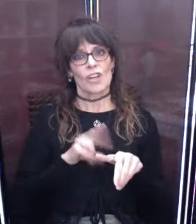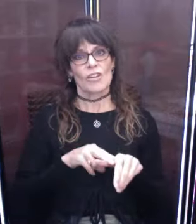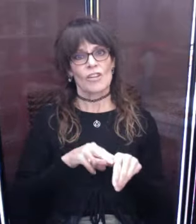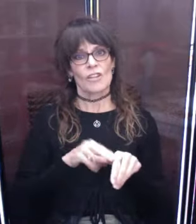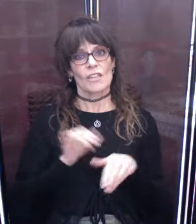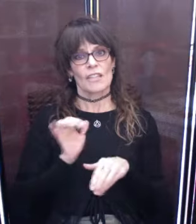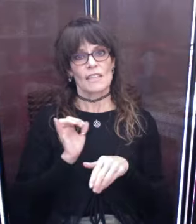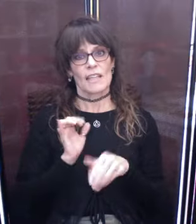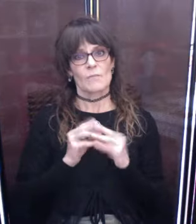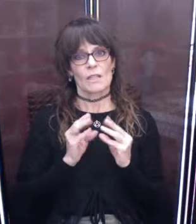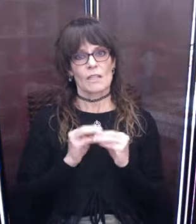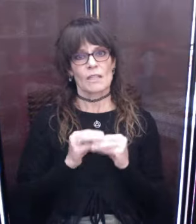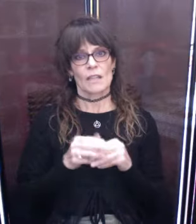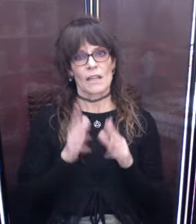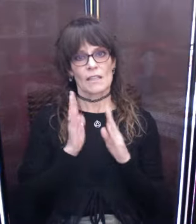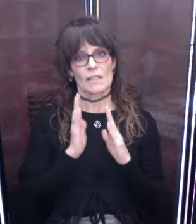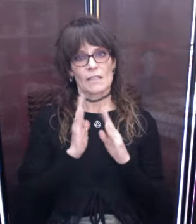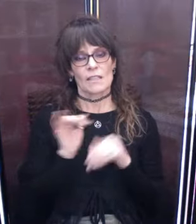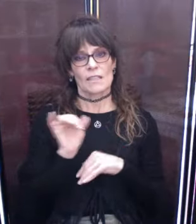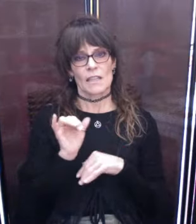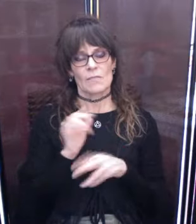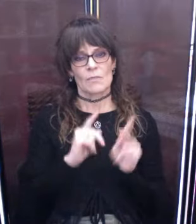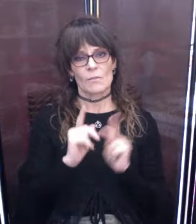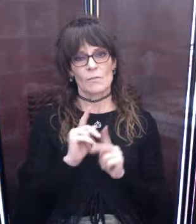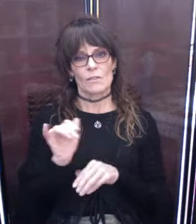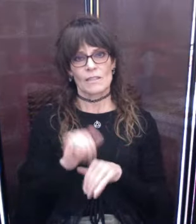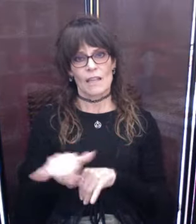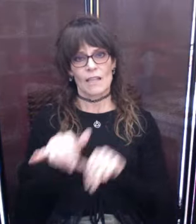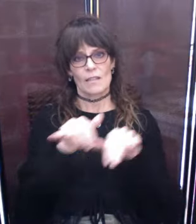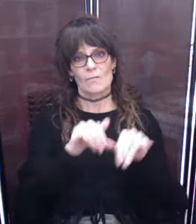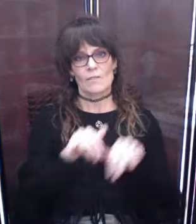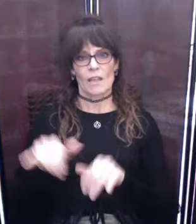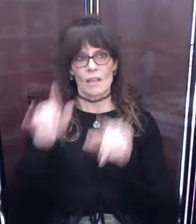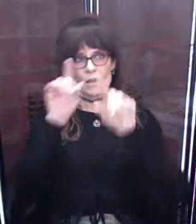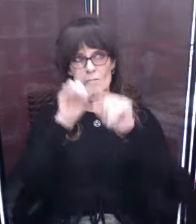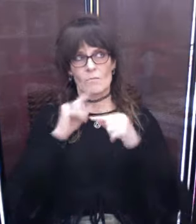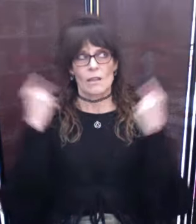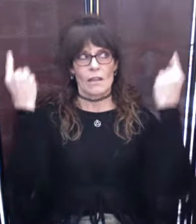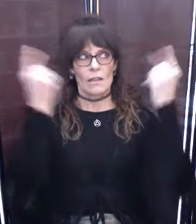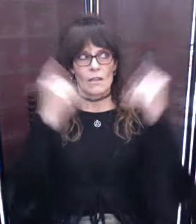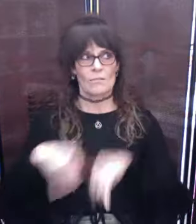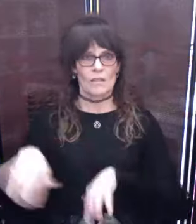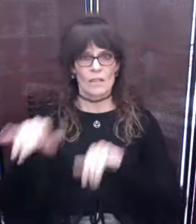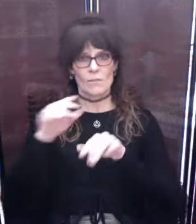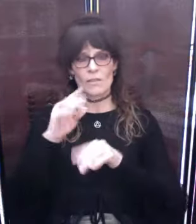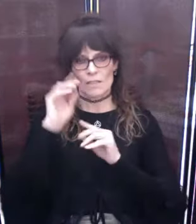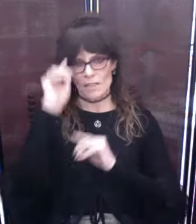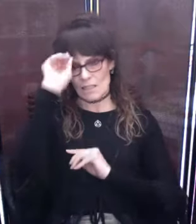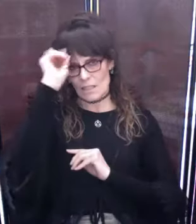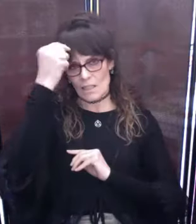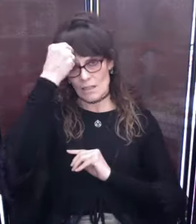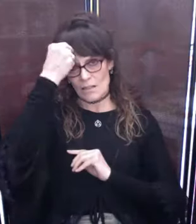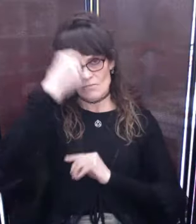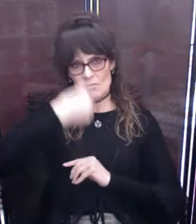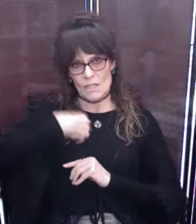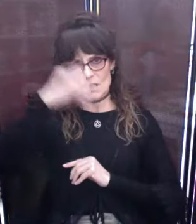and listen to the same people say the same thing. And I say the same thing. And they're getting sick of me and I'm getting sick of them. And every once in a while, a newcomer